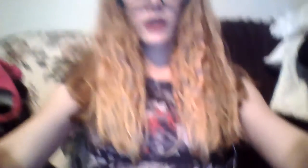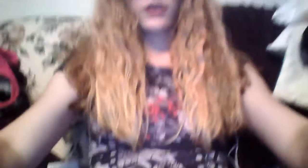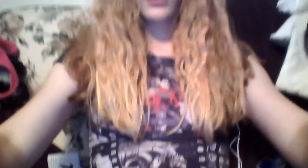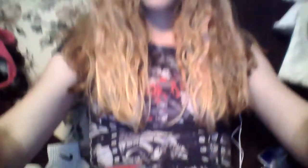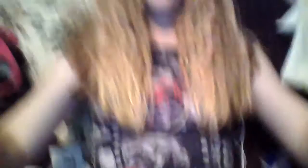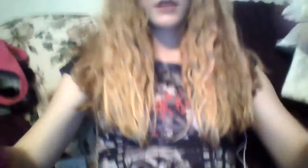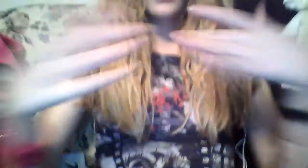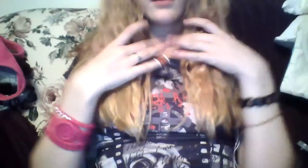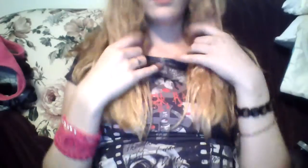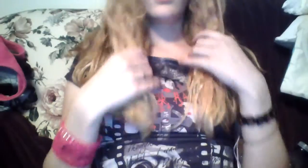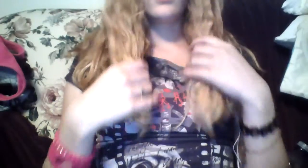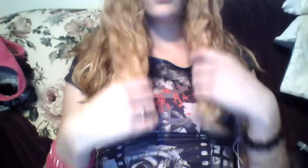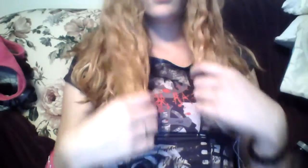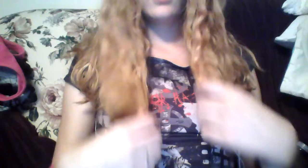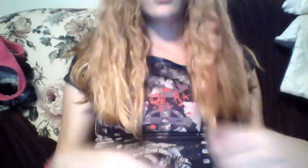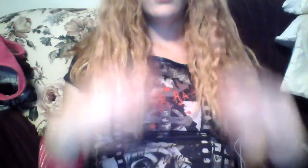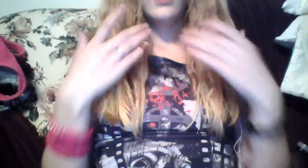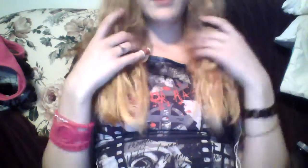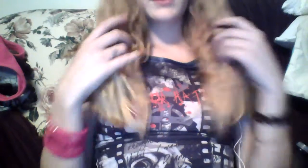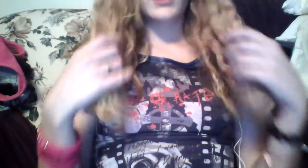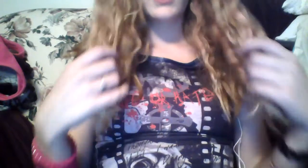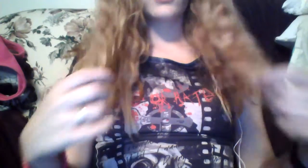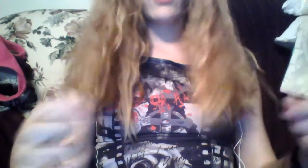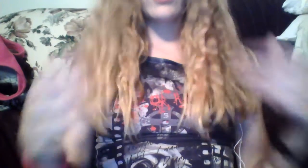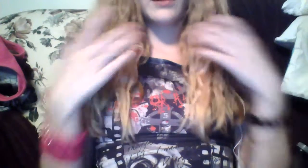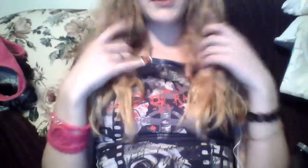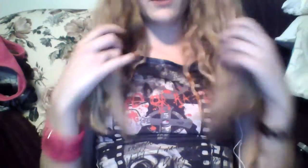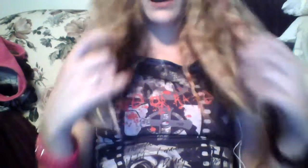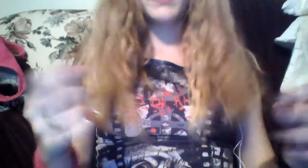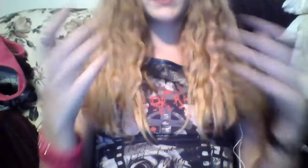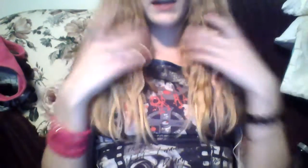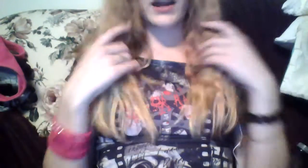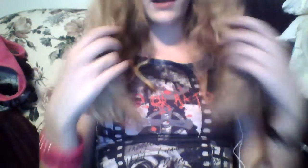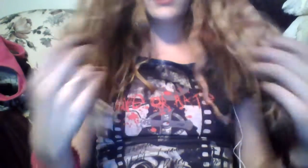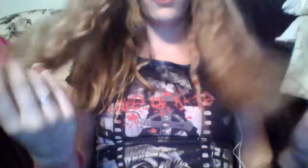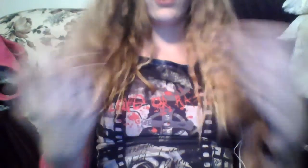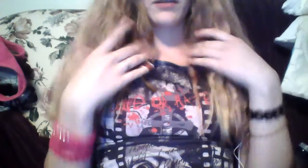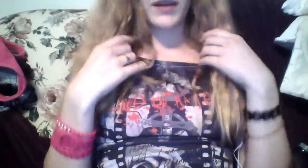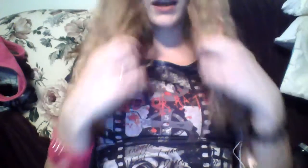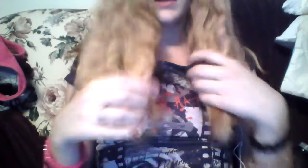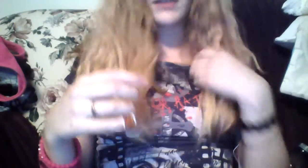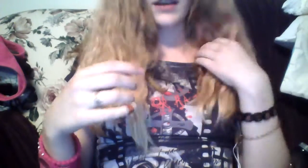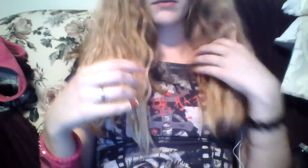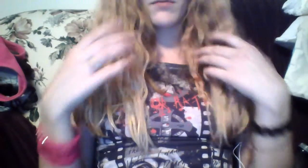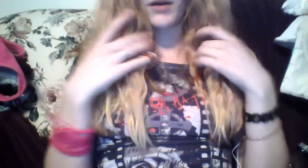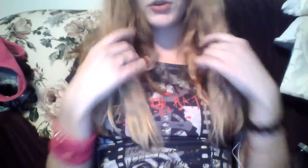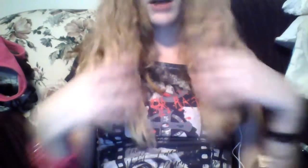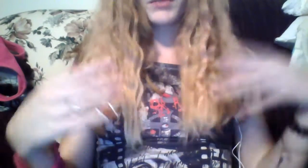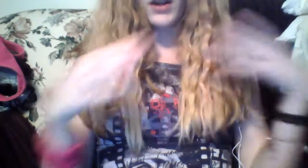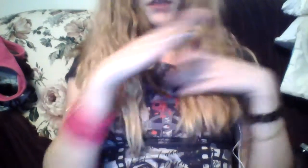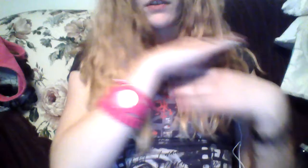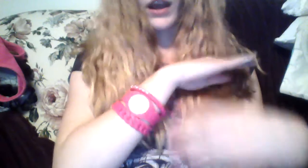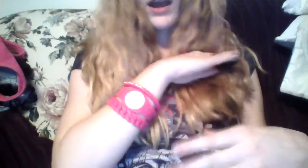how long it is, it's getting so long, I'm so happy it's getting so long, because my mom chopped it off to like